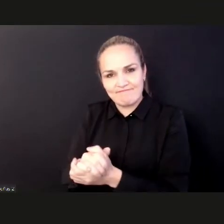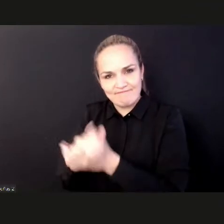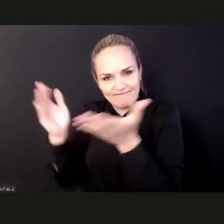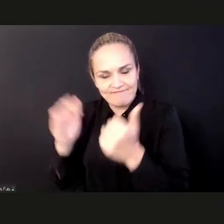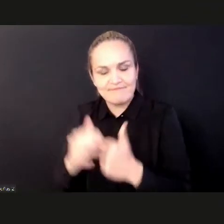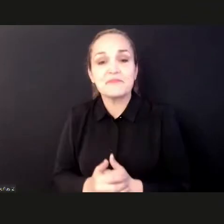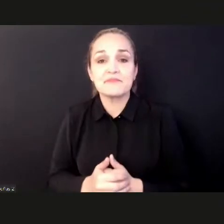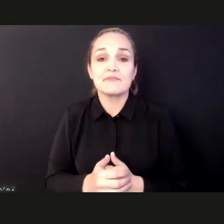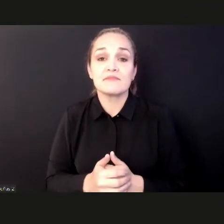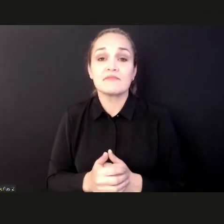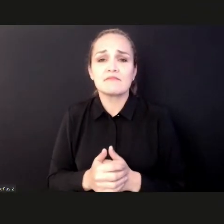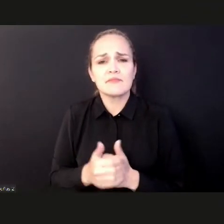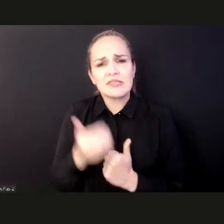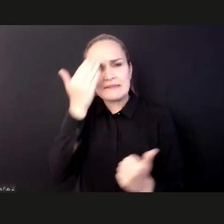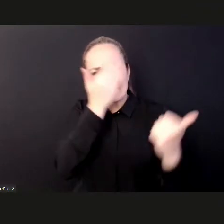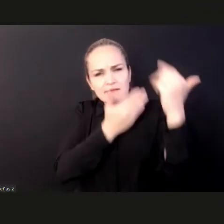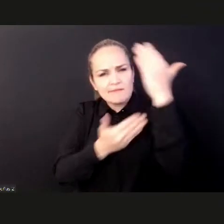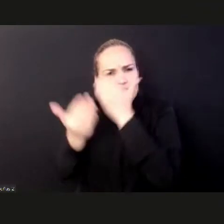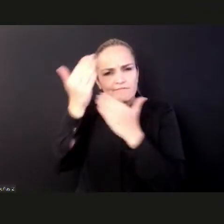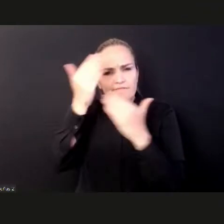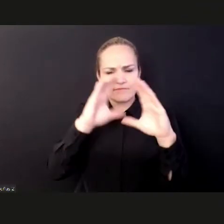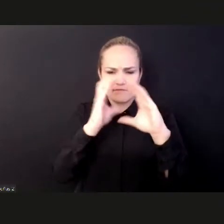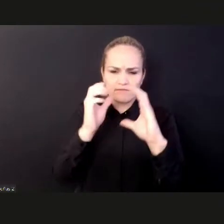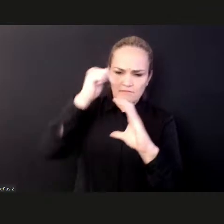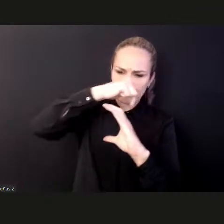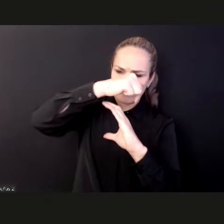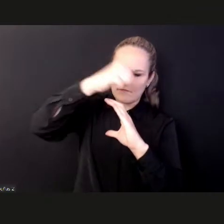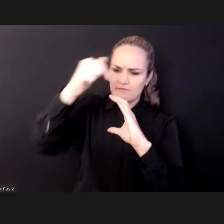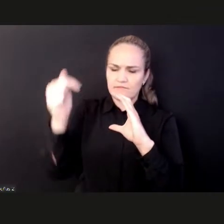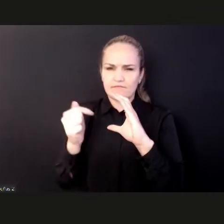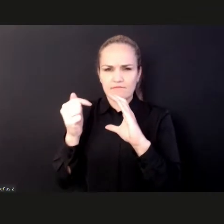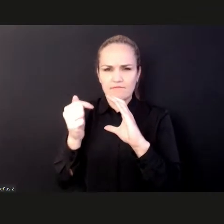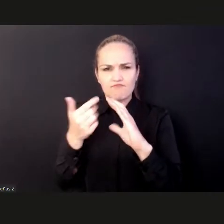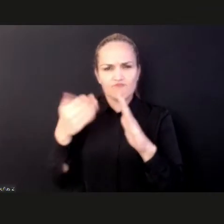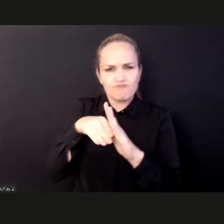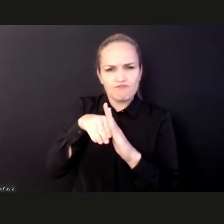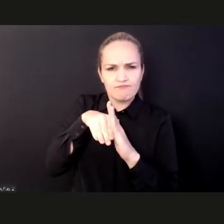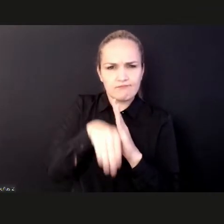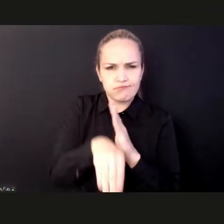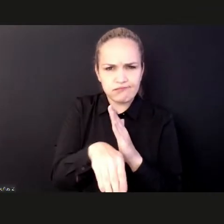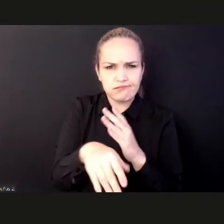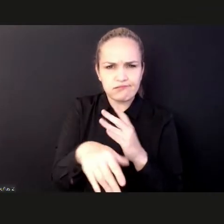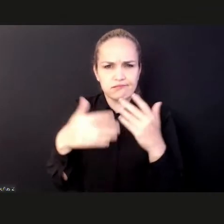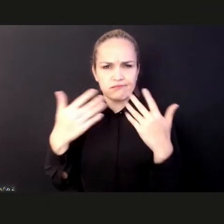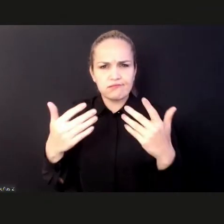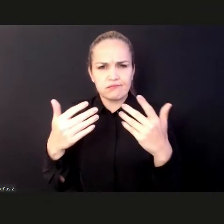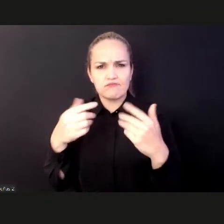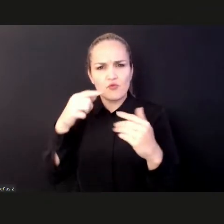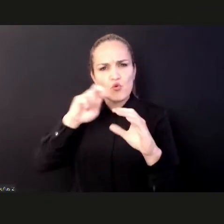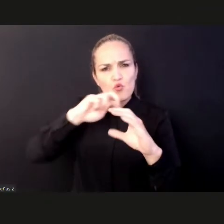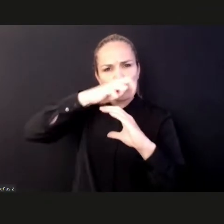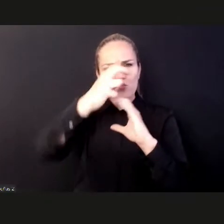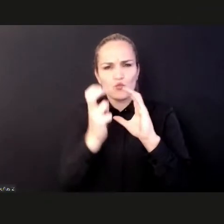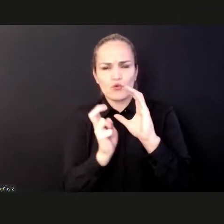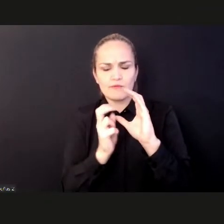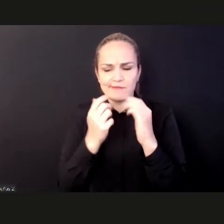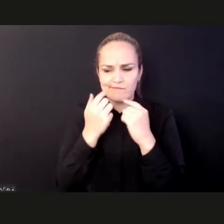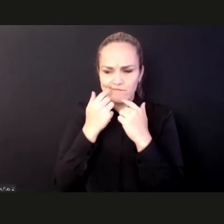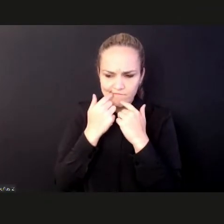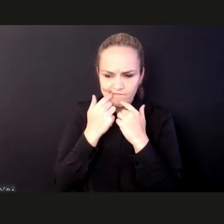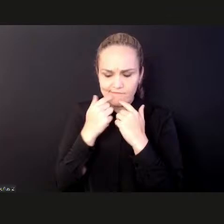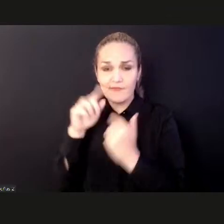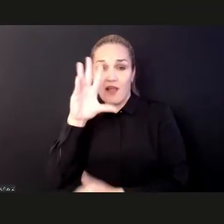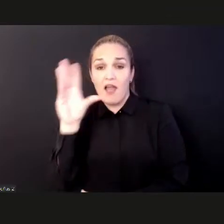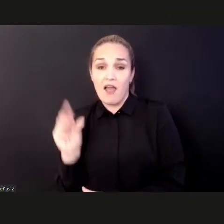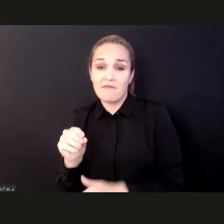not been spared. And perhaps before I go into the details about community-based tourism, I thought maybe I give some background about the importance of tourism